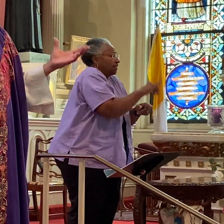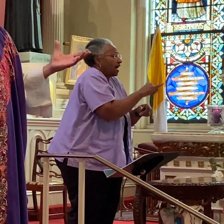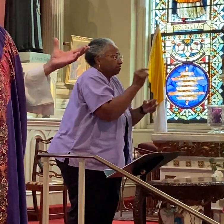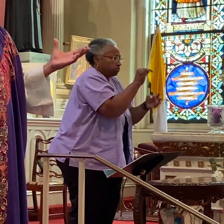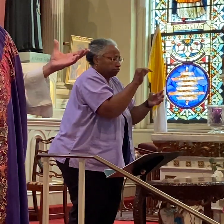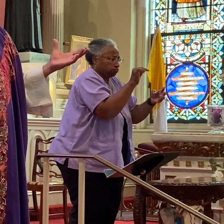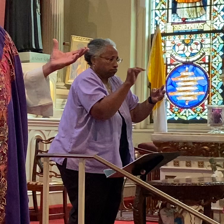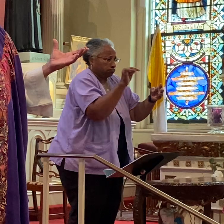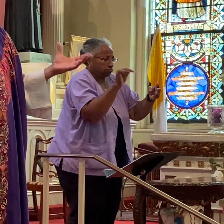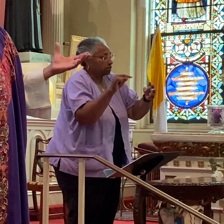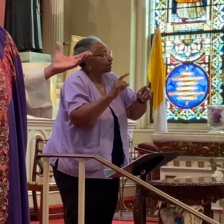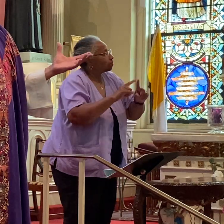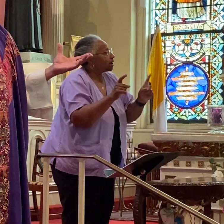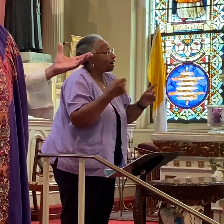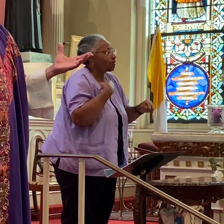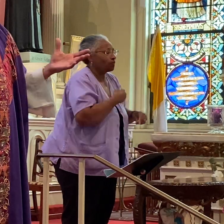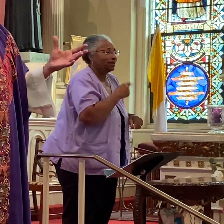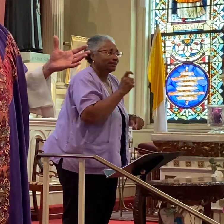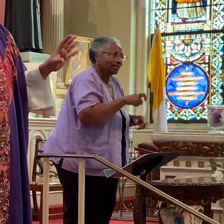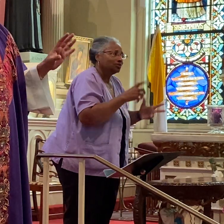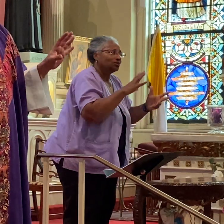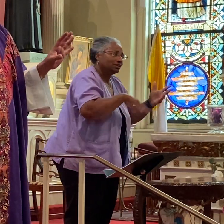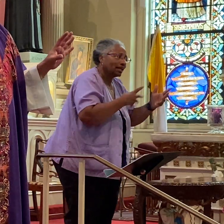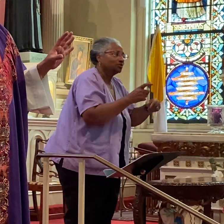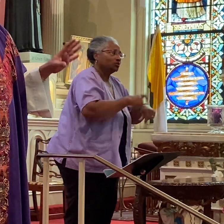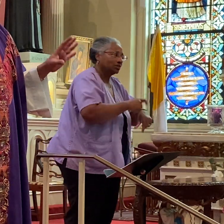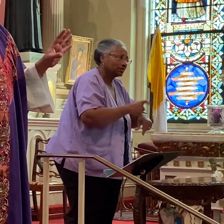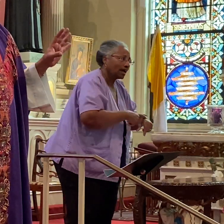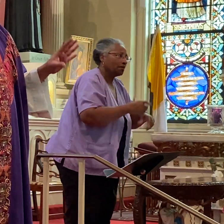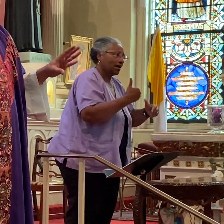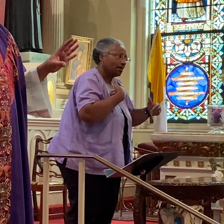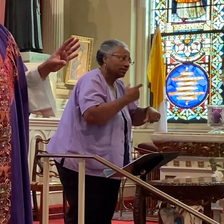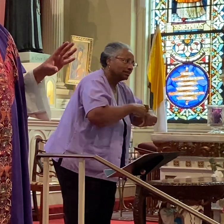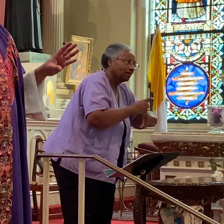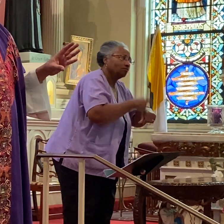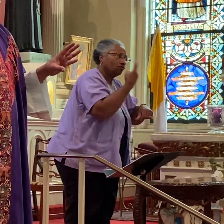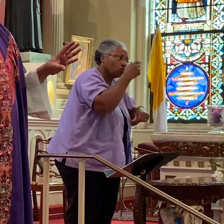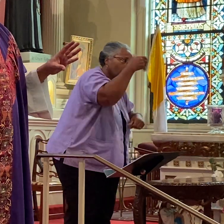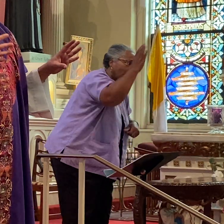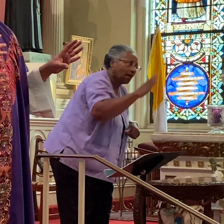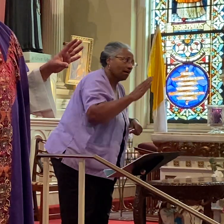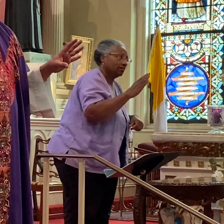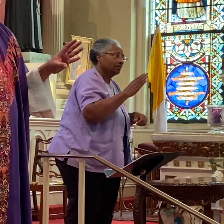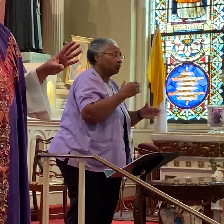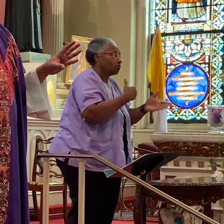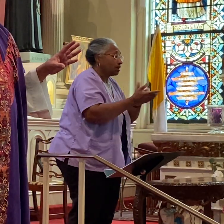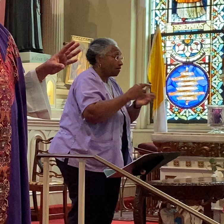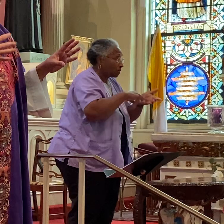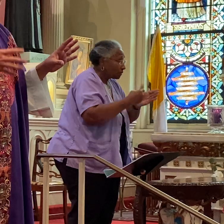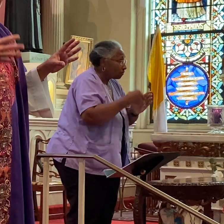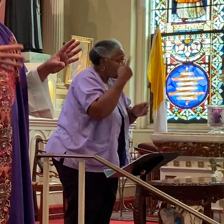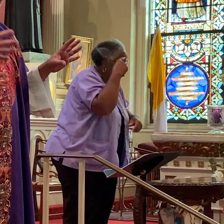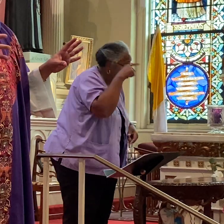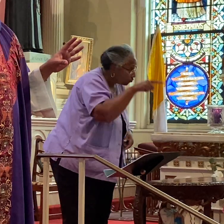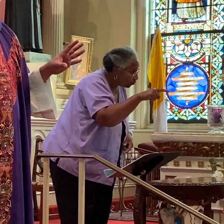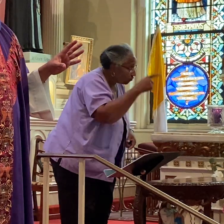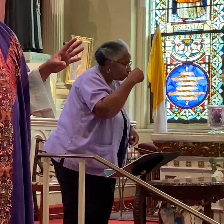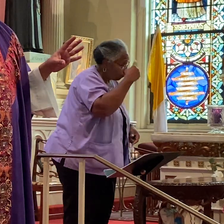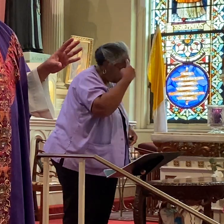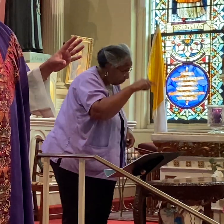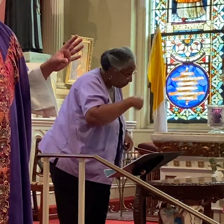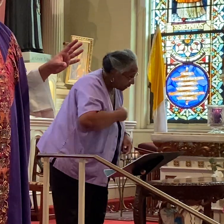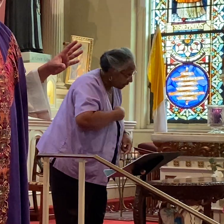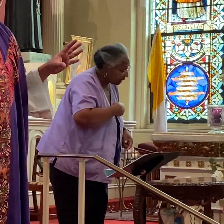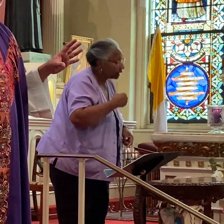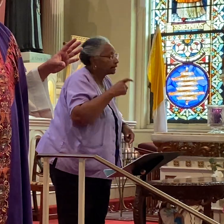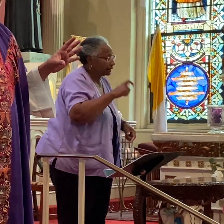to make space for God. Whatever that is for you and for me, we need to take time